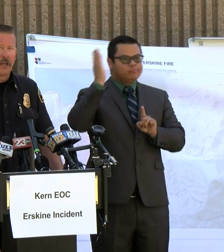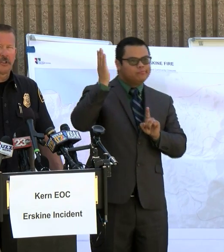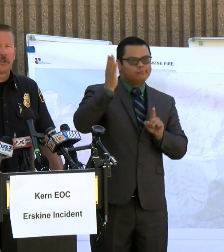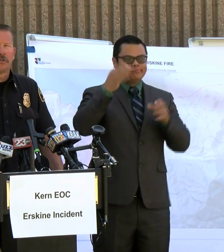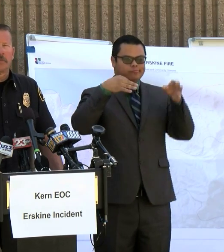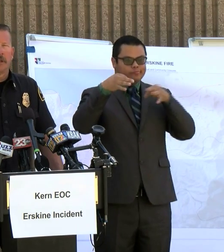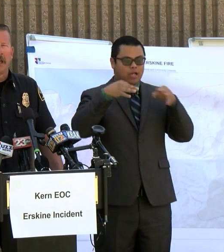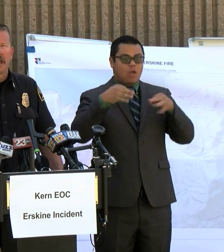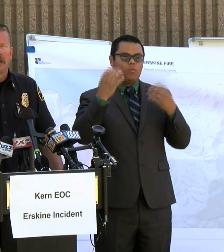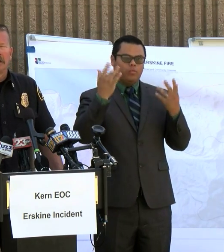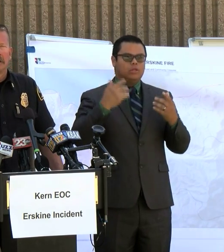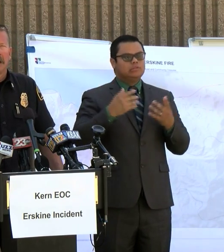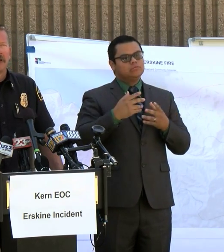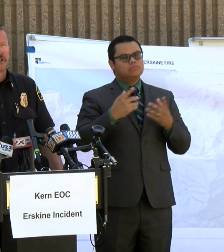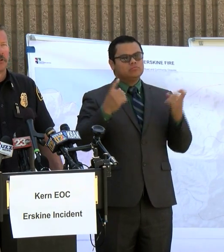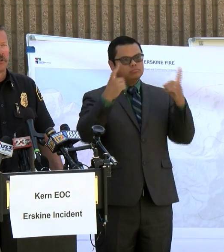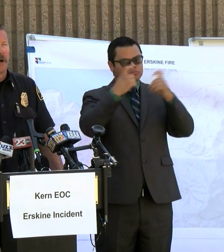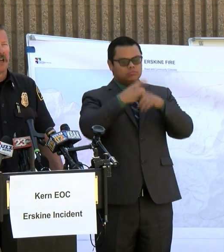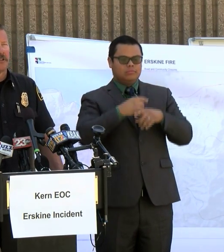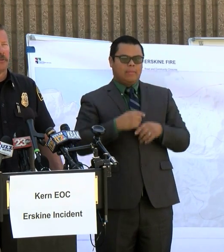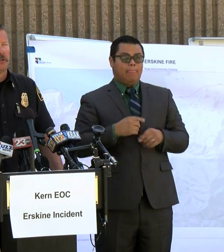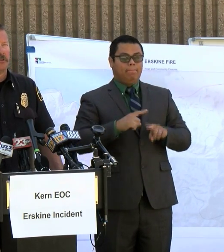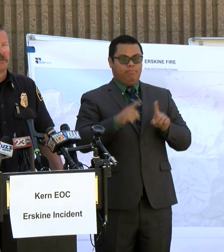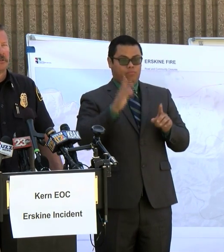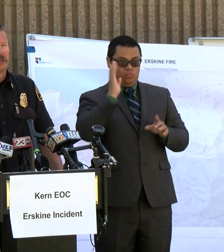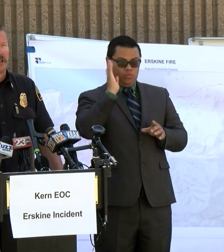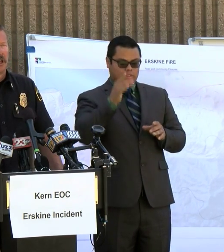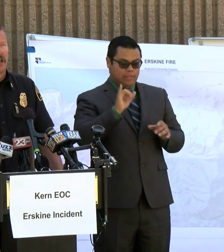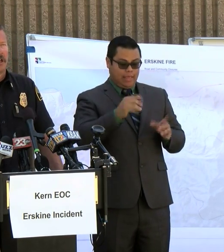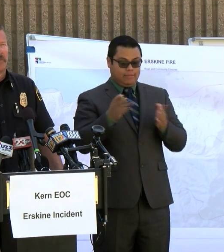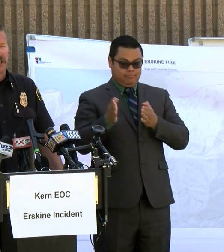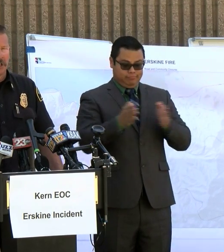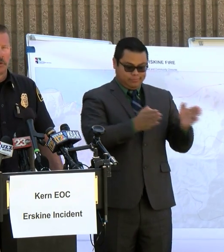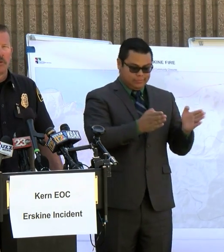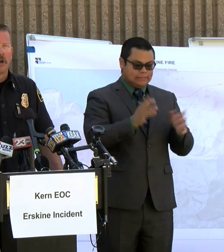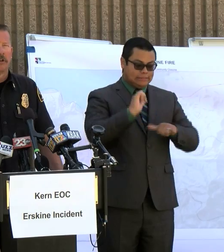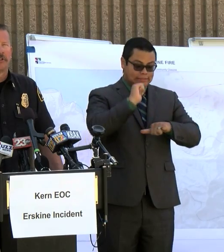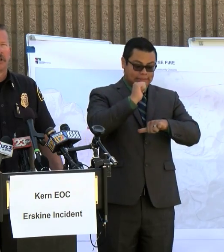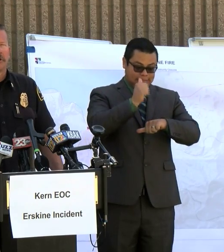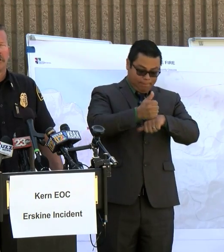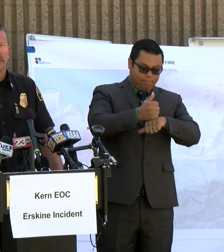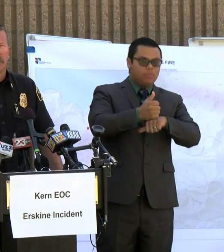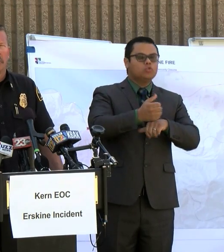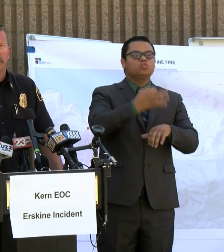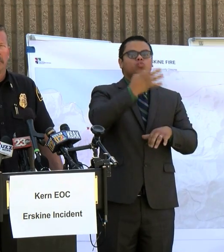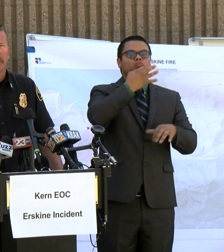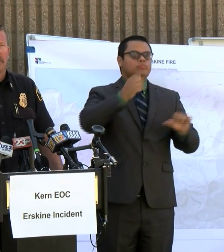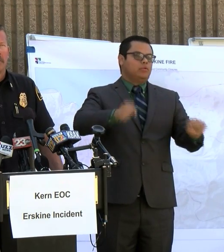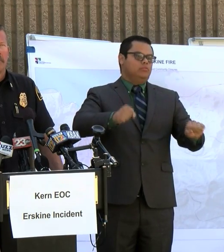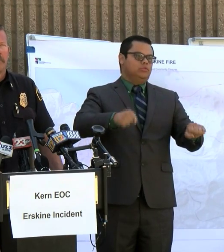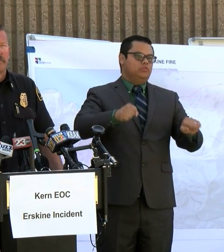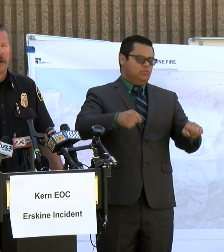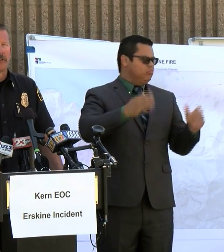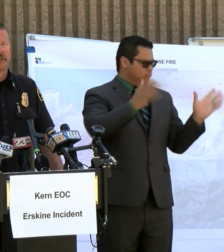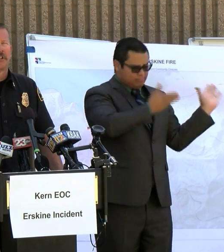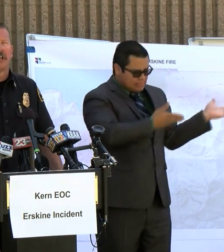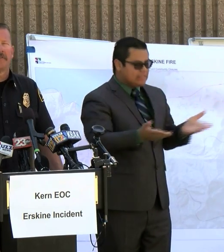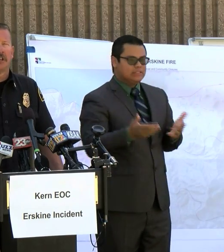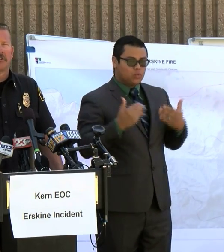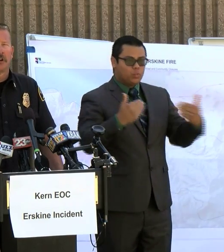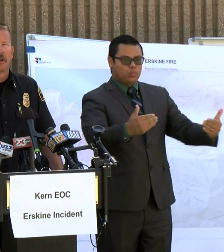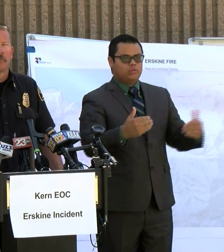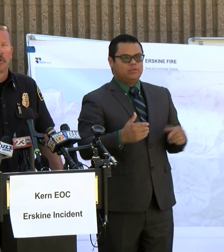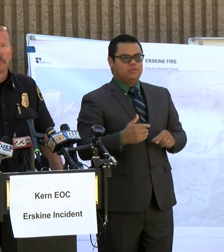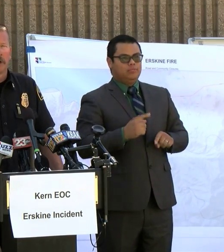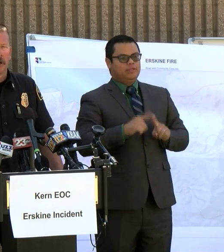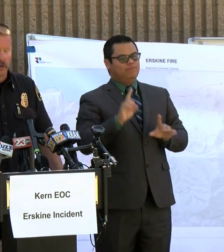we will execute the plan as soon as possible because we want our citizens home, but their safety